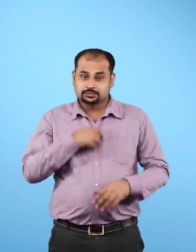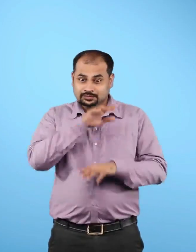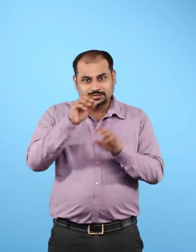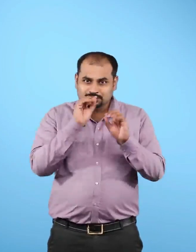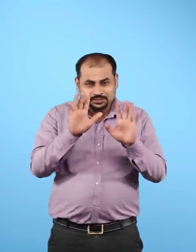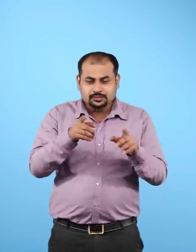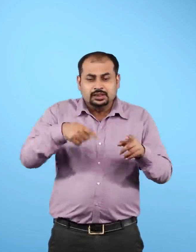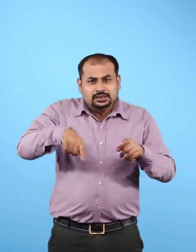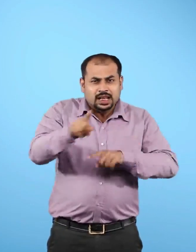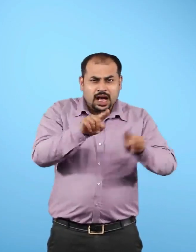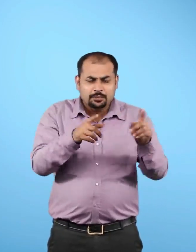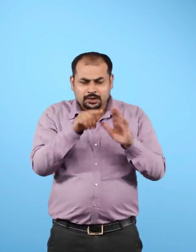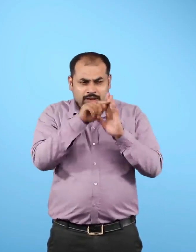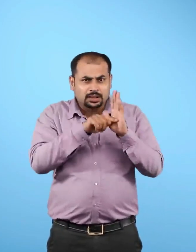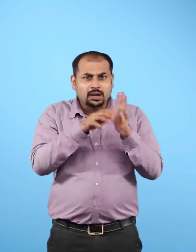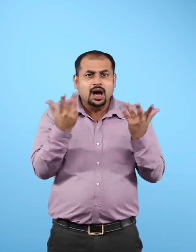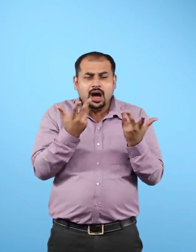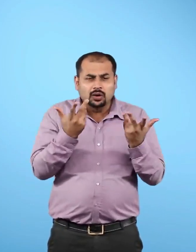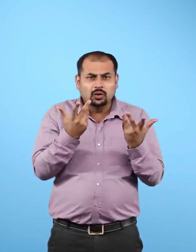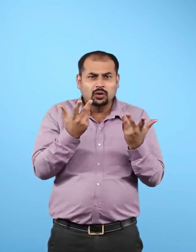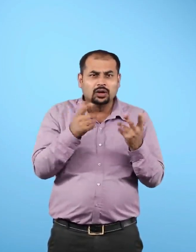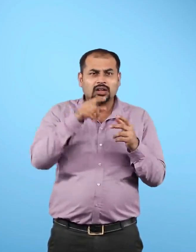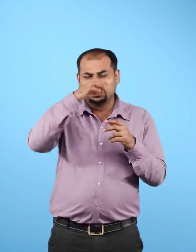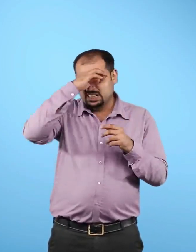using decimals have been used here.